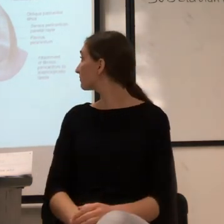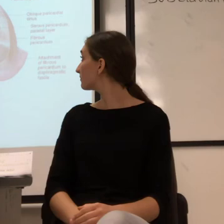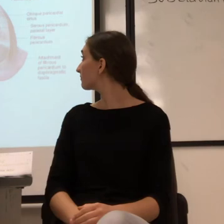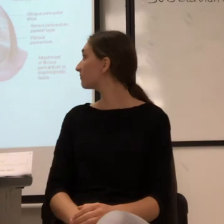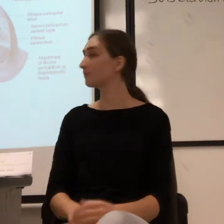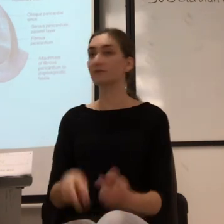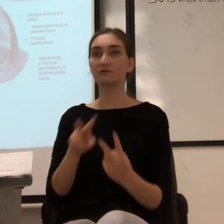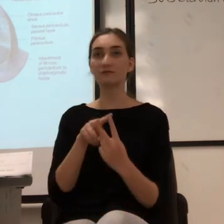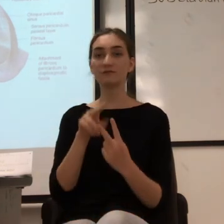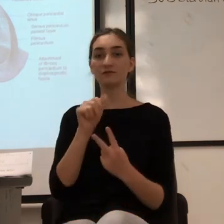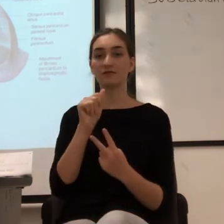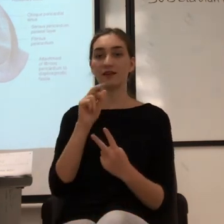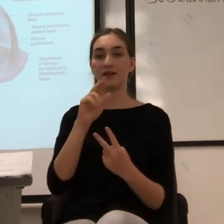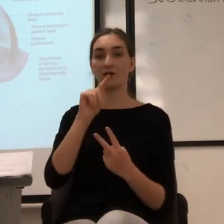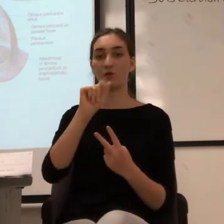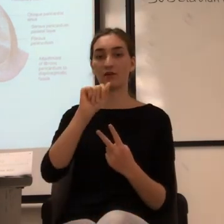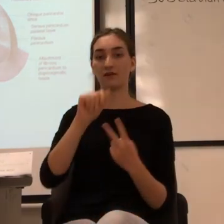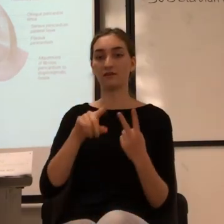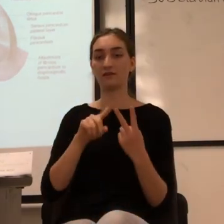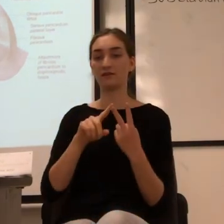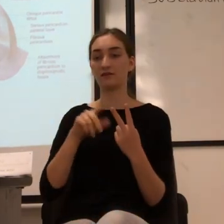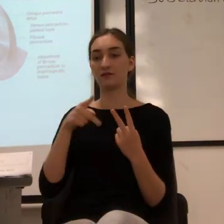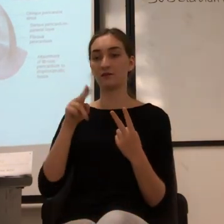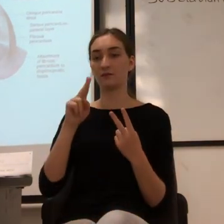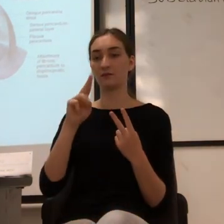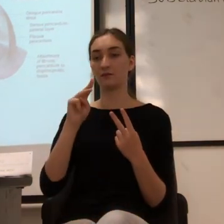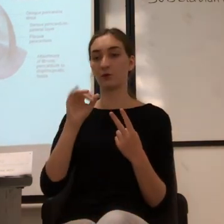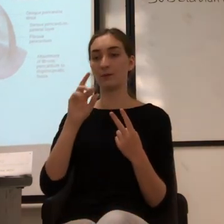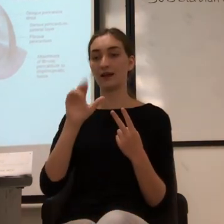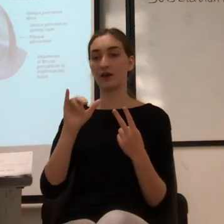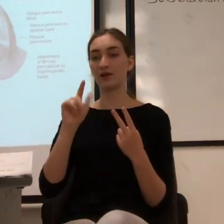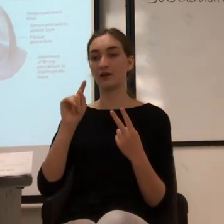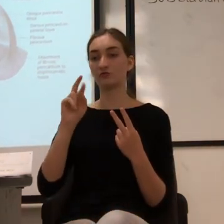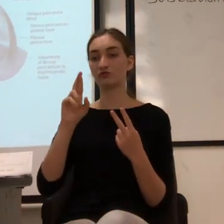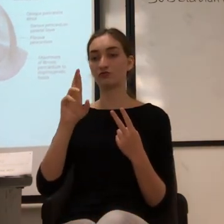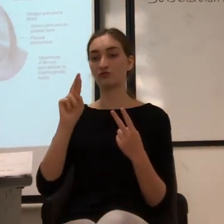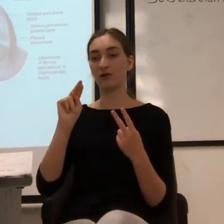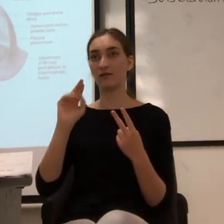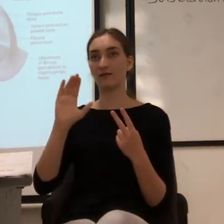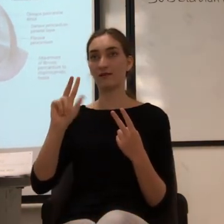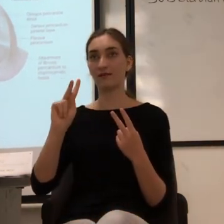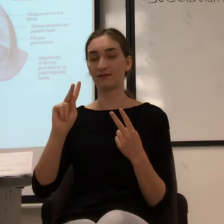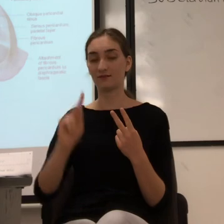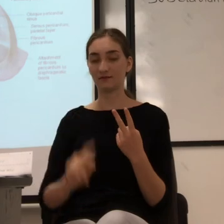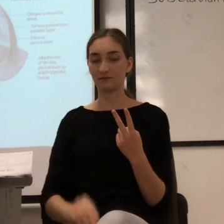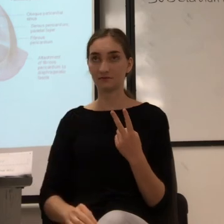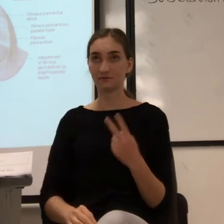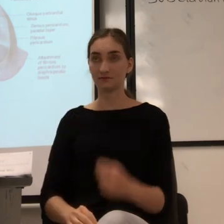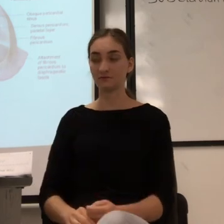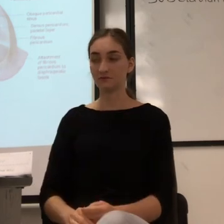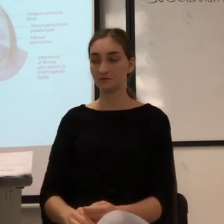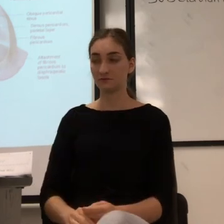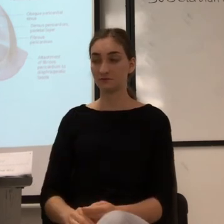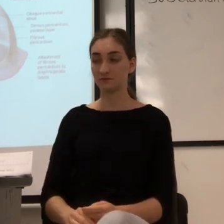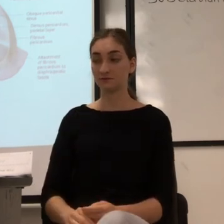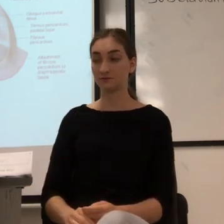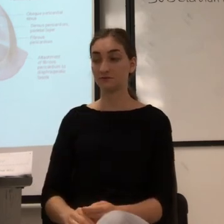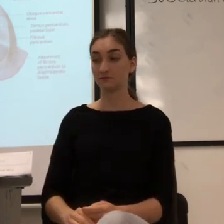And then the trunk. And the pulmonary trunk. That's what you got to do. Now you got this. And